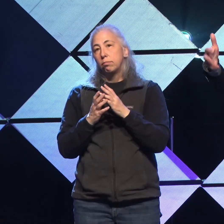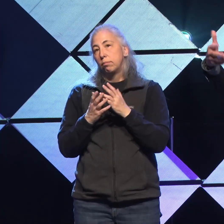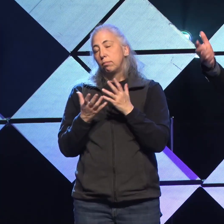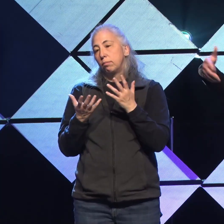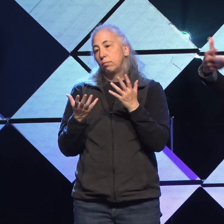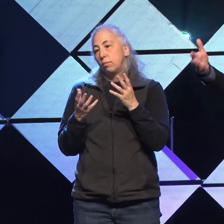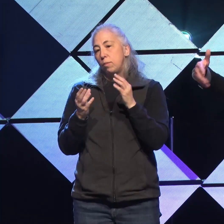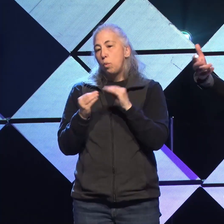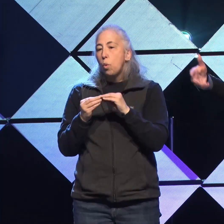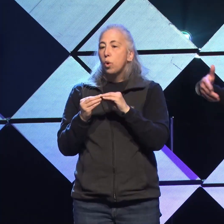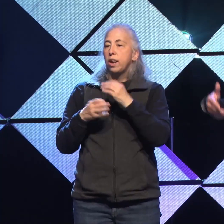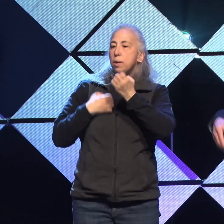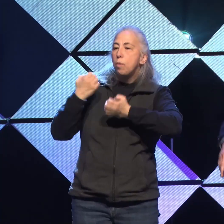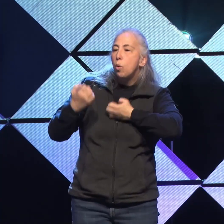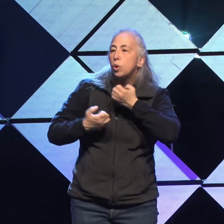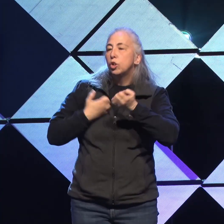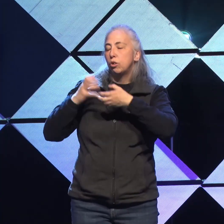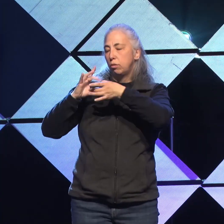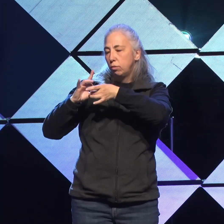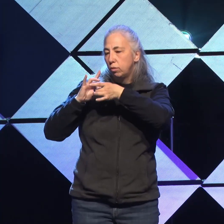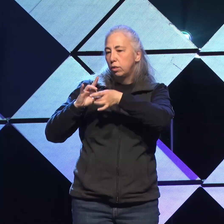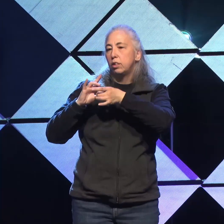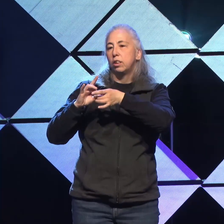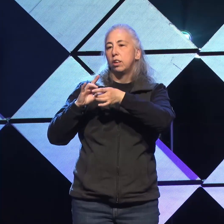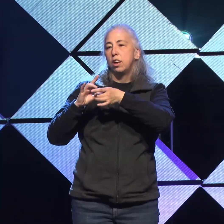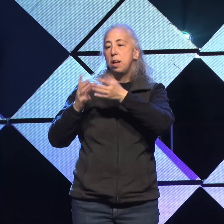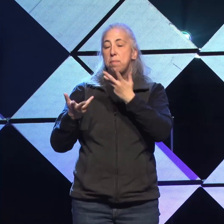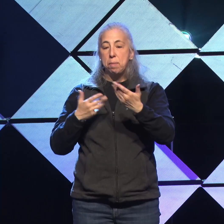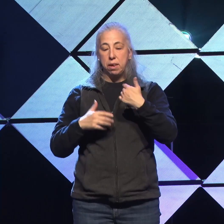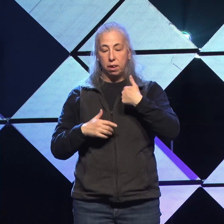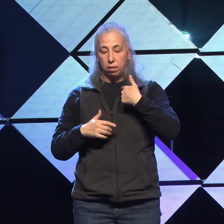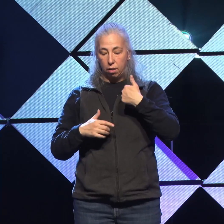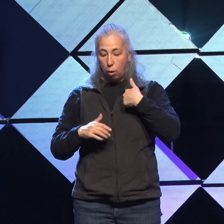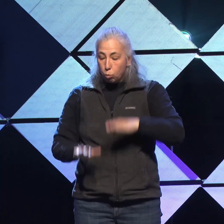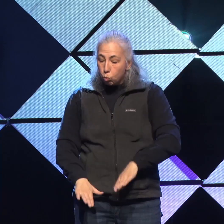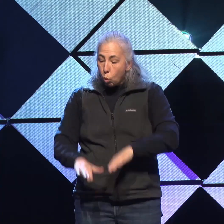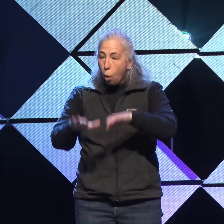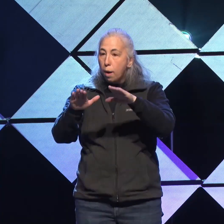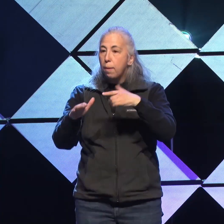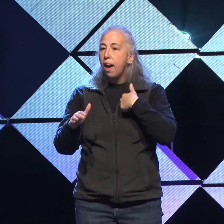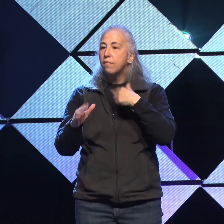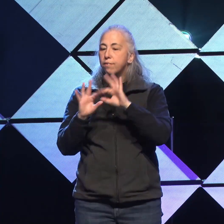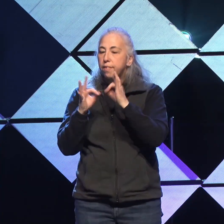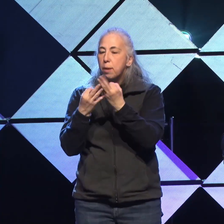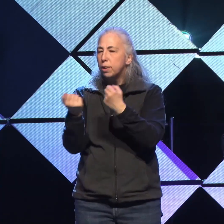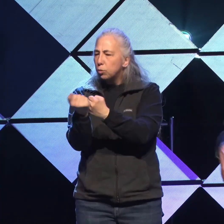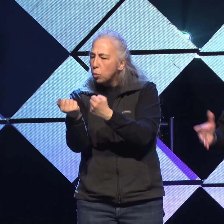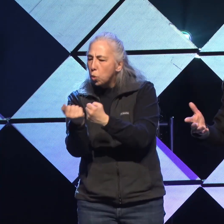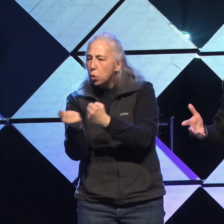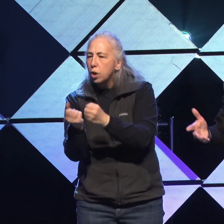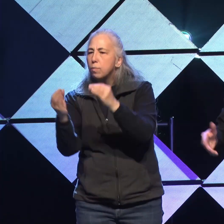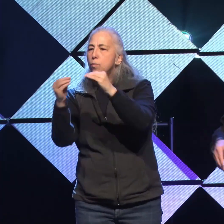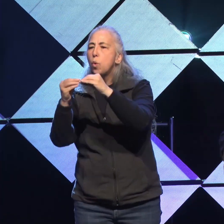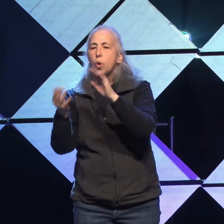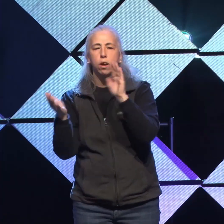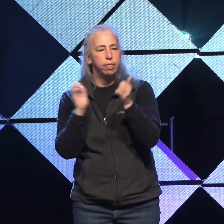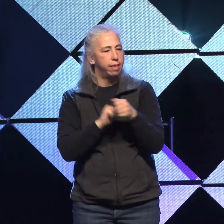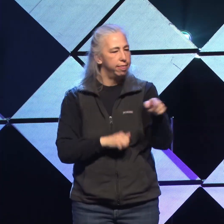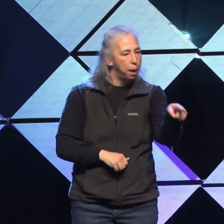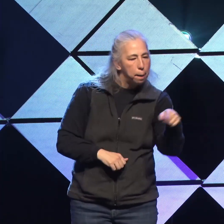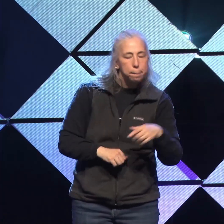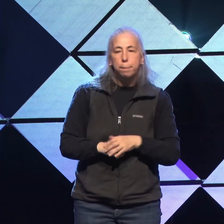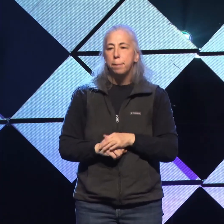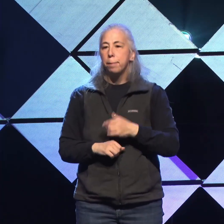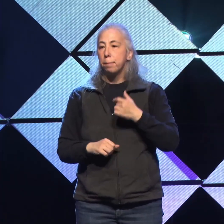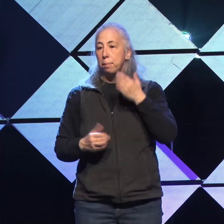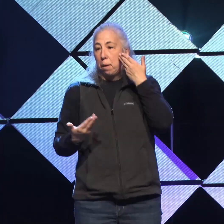moral, emotional, relational, personal support than they had growing up. I don't think about genetic predispositions